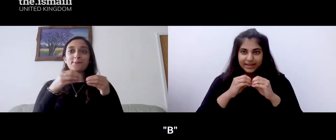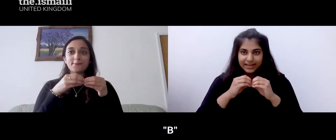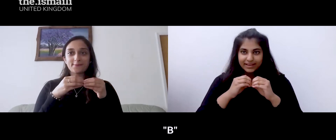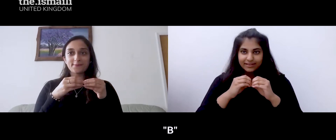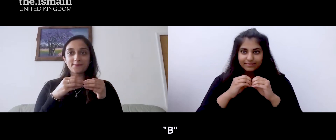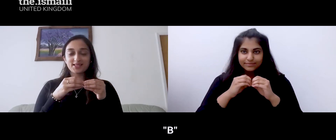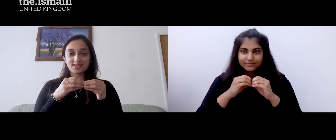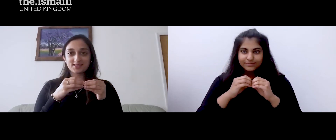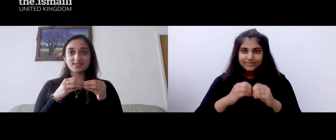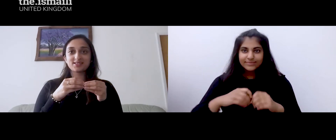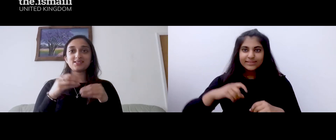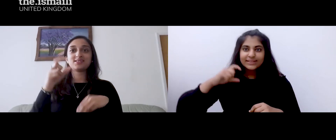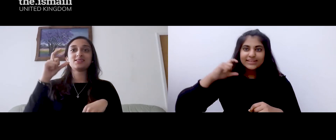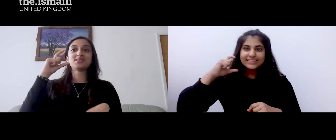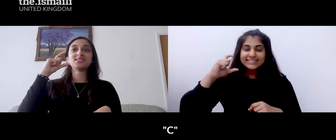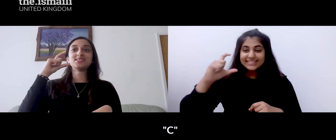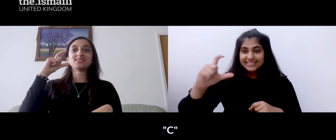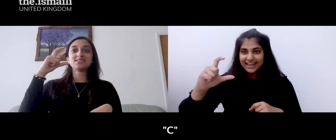B,